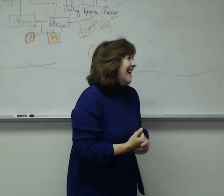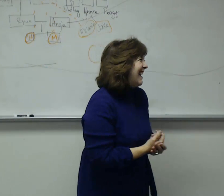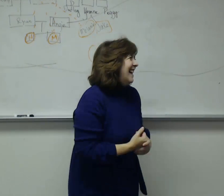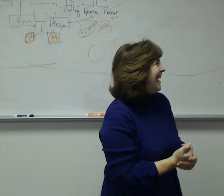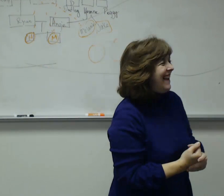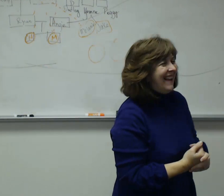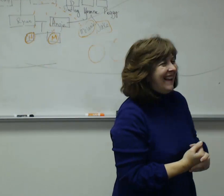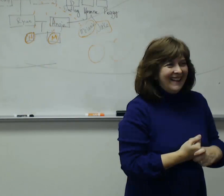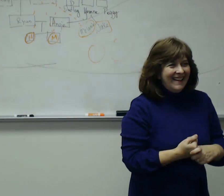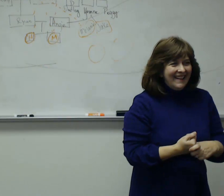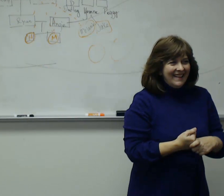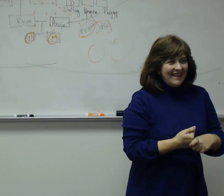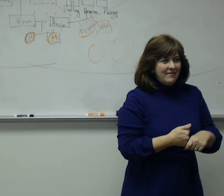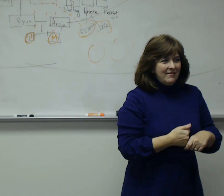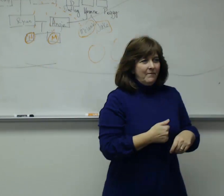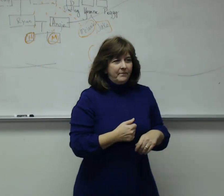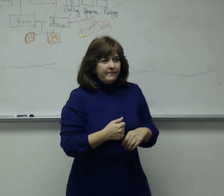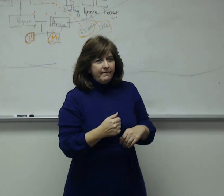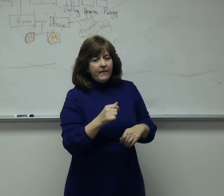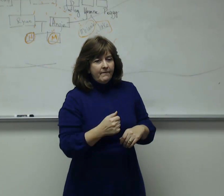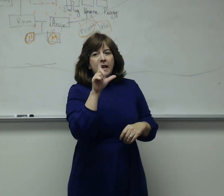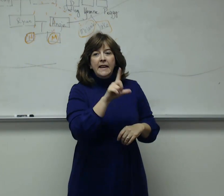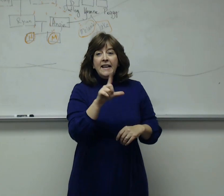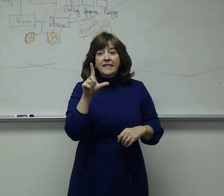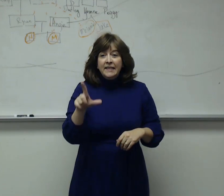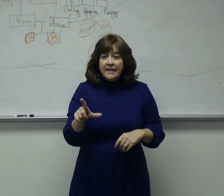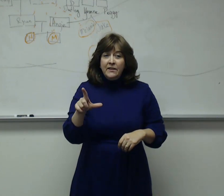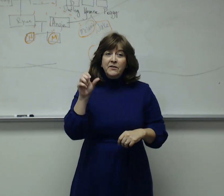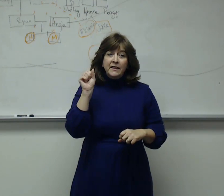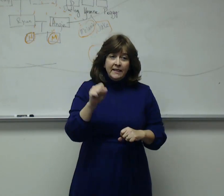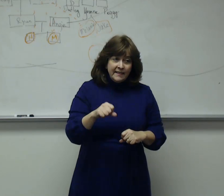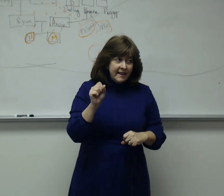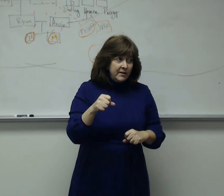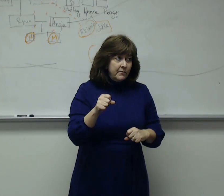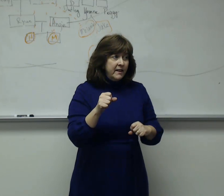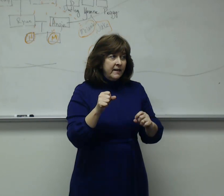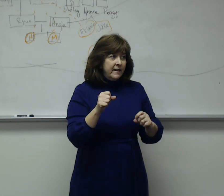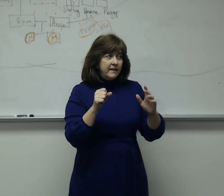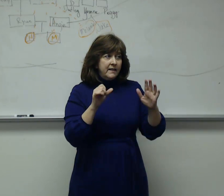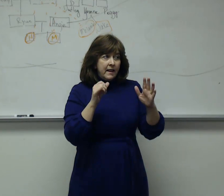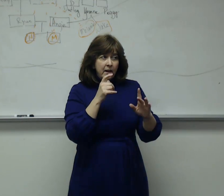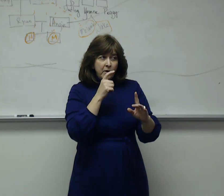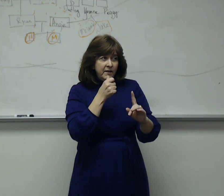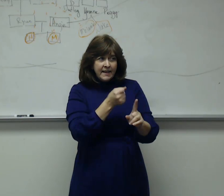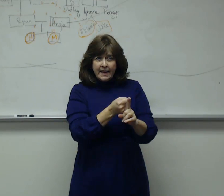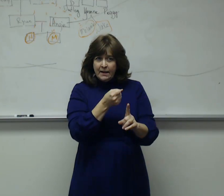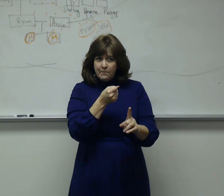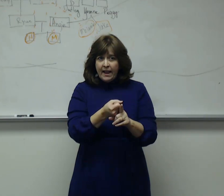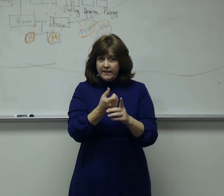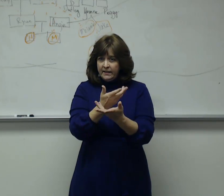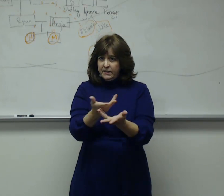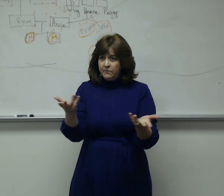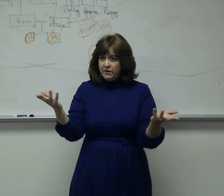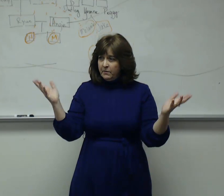Be here next week because the last leader. Lads to leaders is next week. Who does that impact in this room? Who's